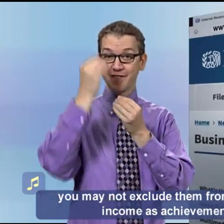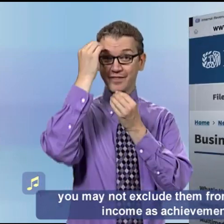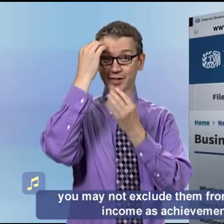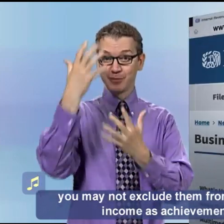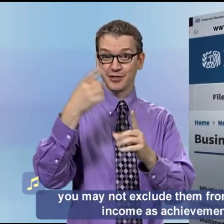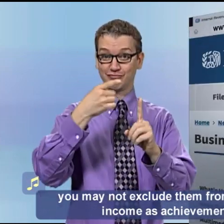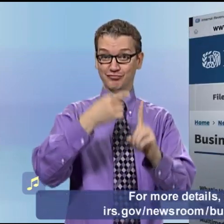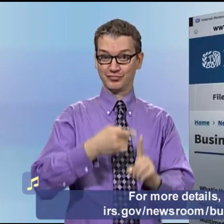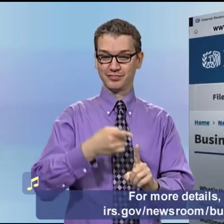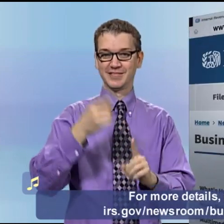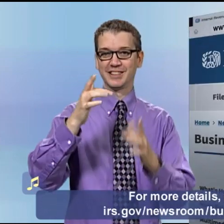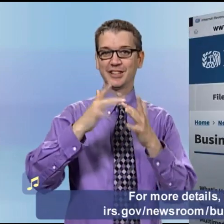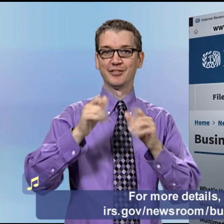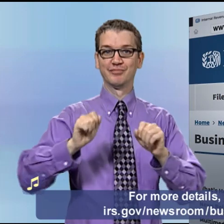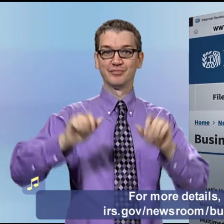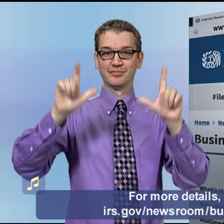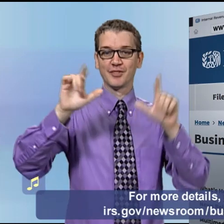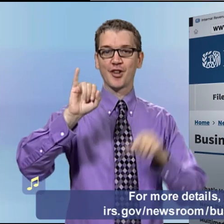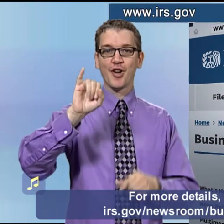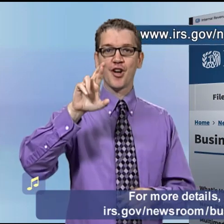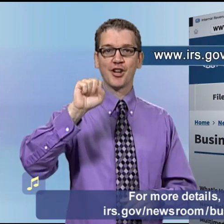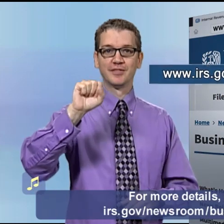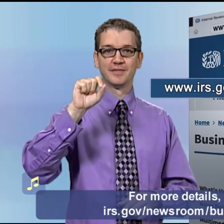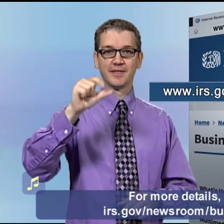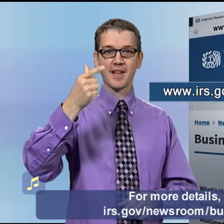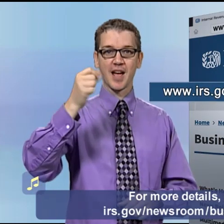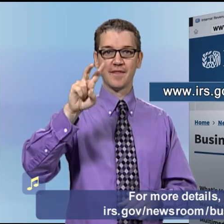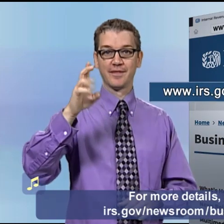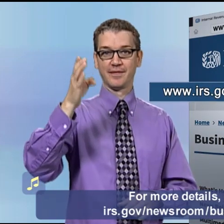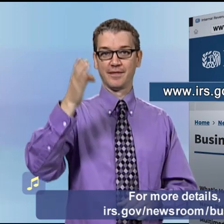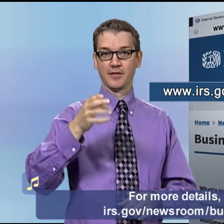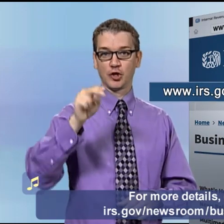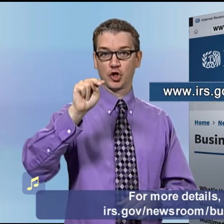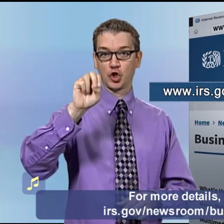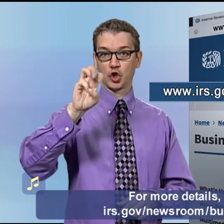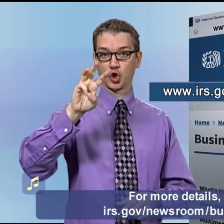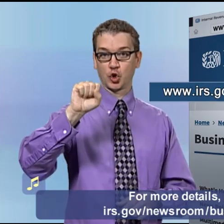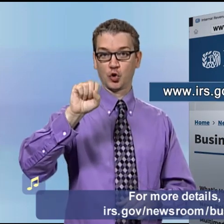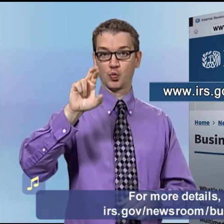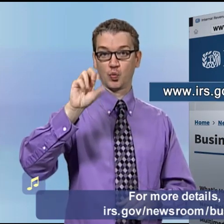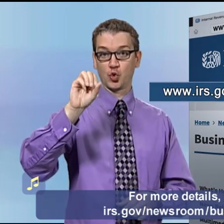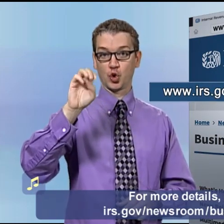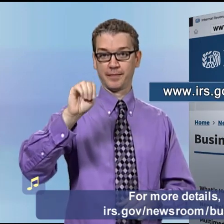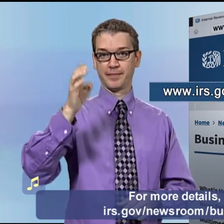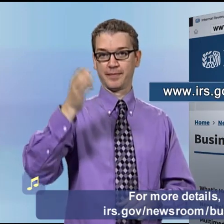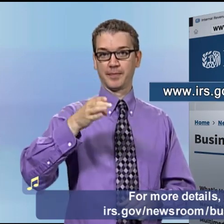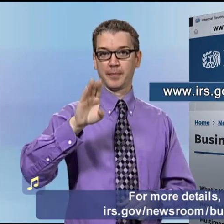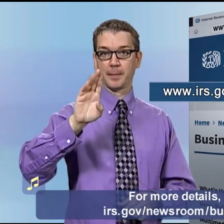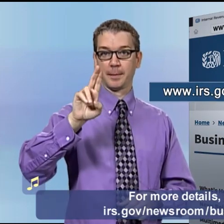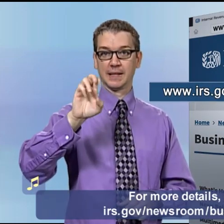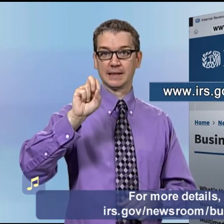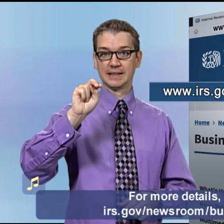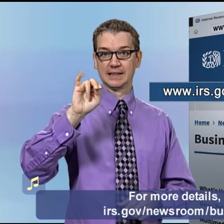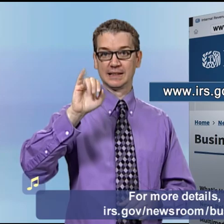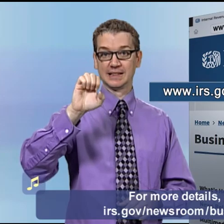for more details go to irs.gov forward slash newsroom forward slash